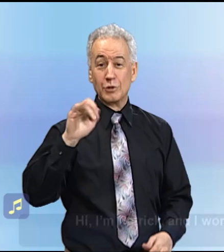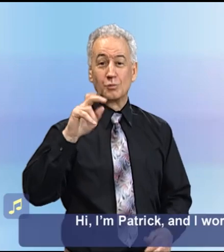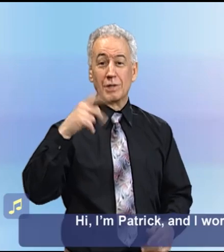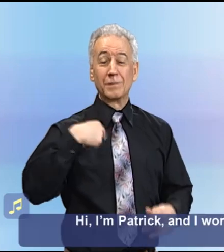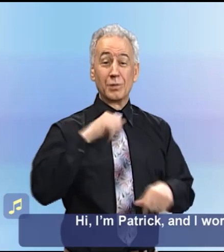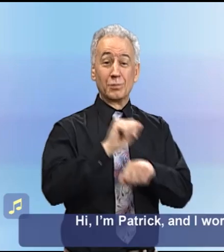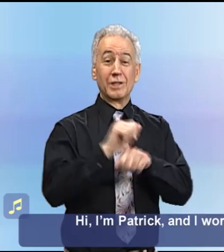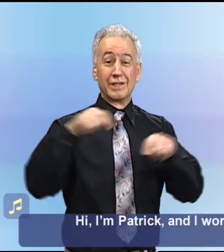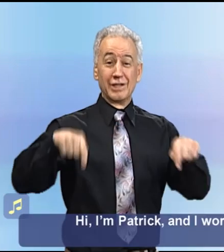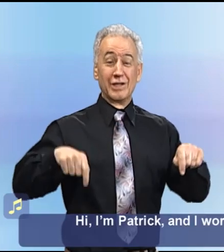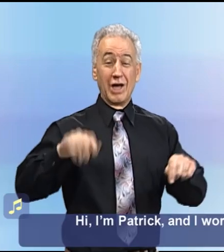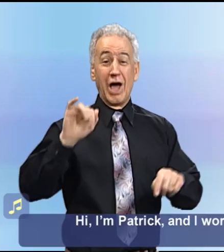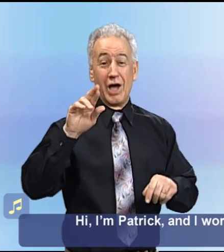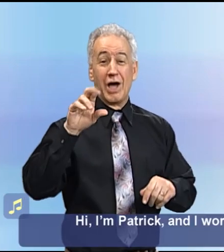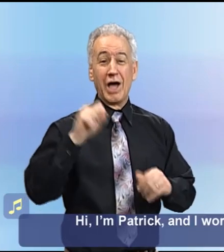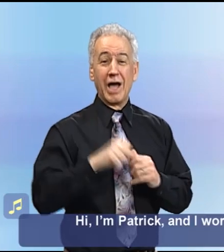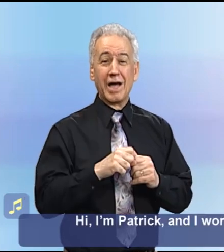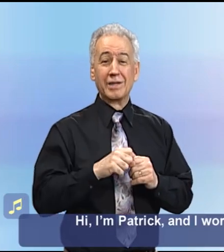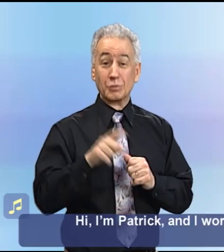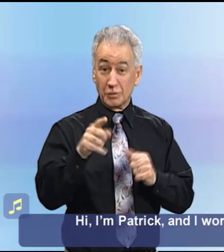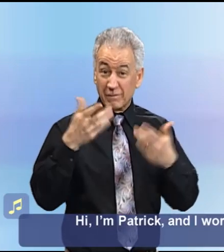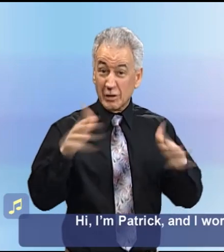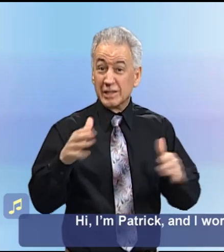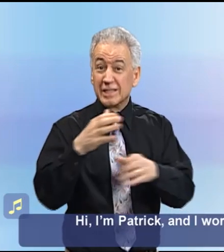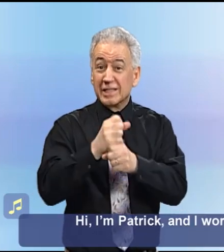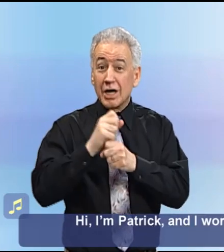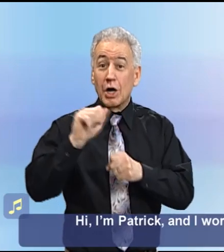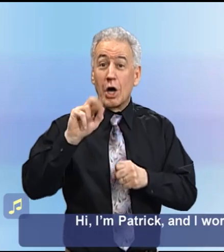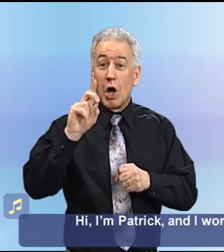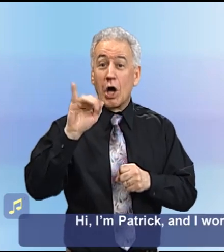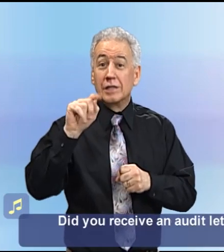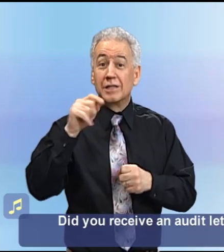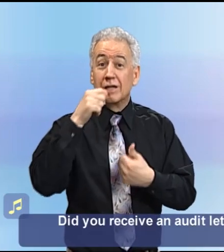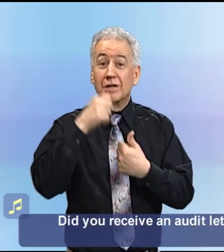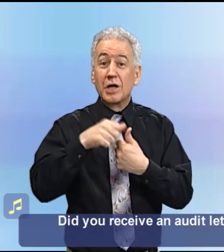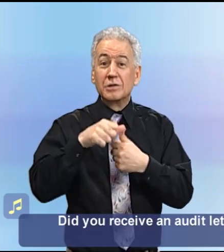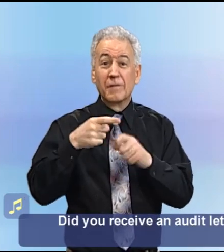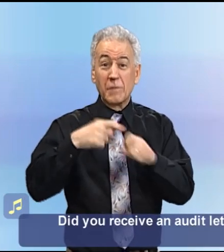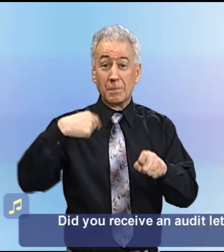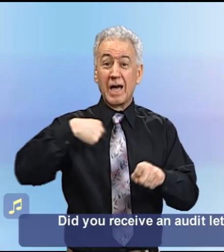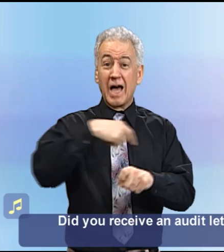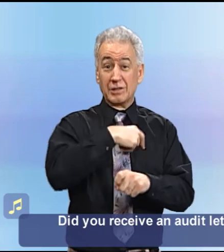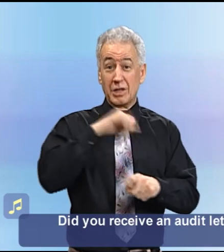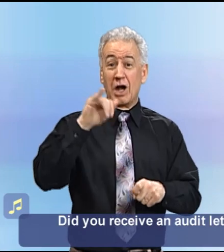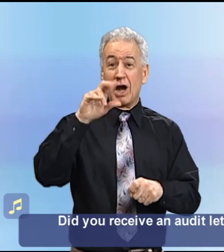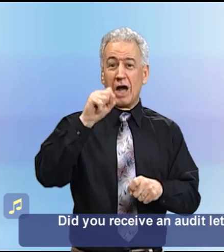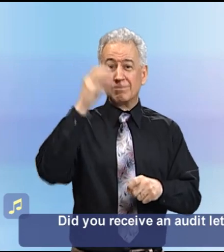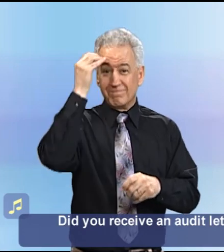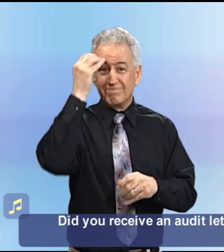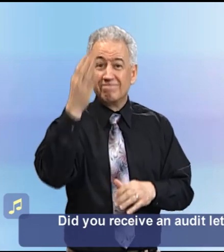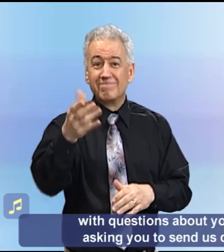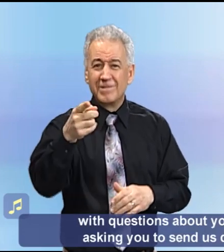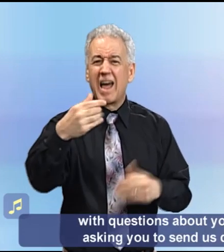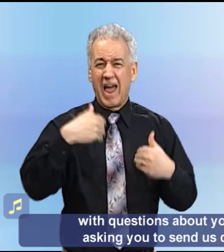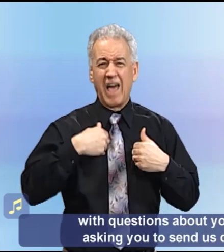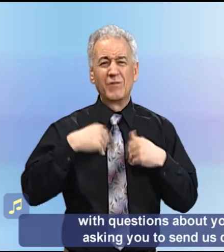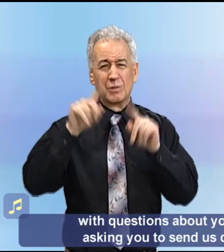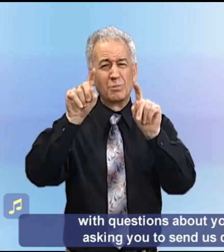hi I'm Patrick and I work for the IRS did you receive an audit letter from the IRS with questions about your